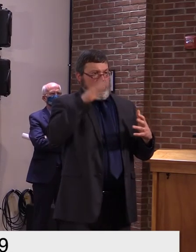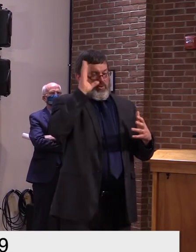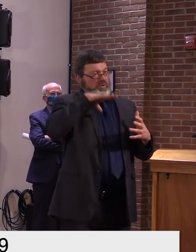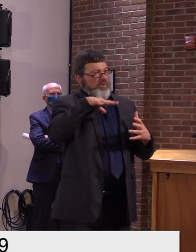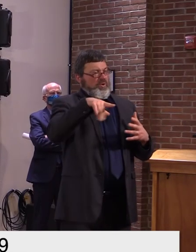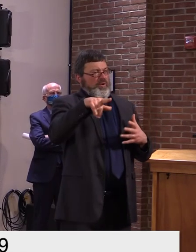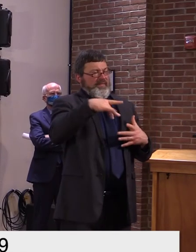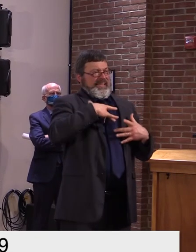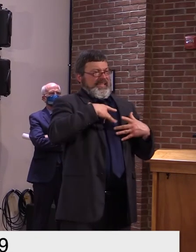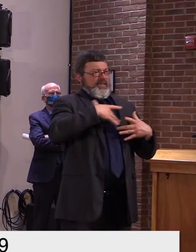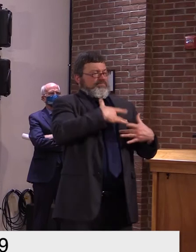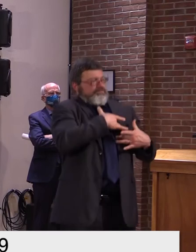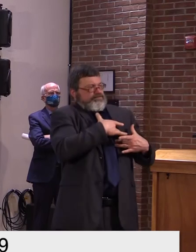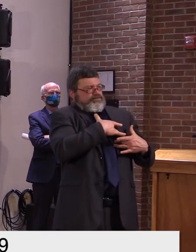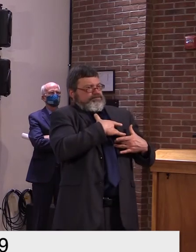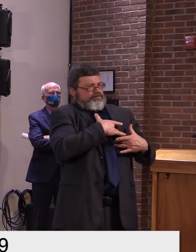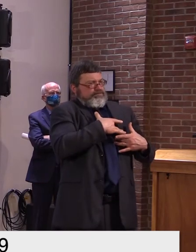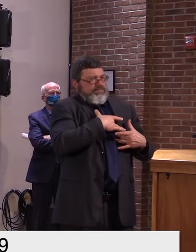our economy.